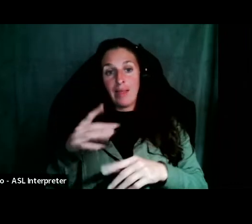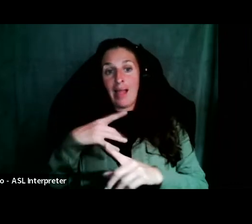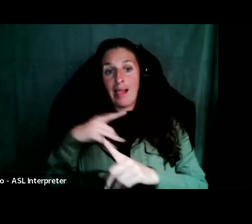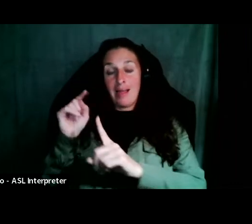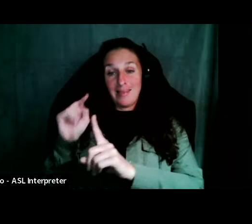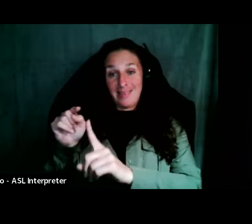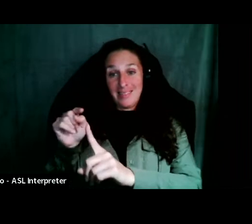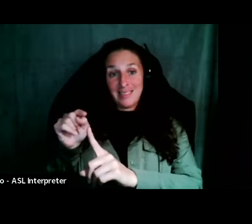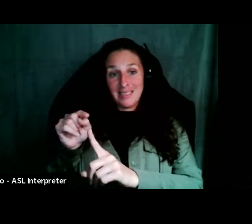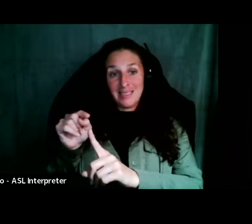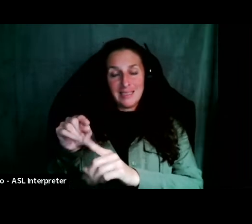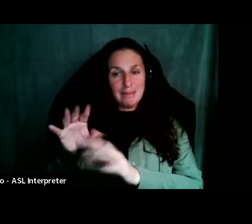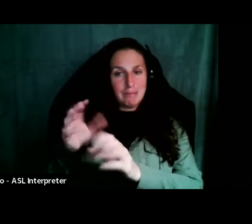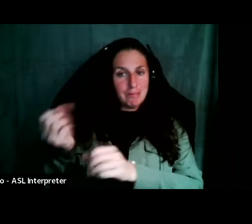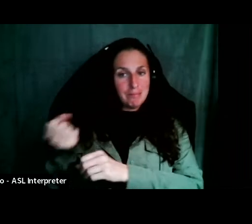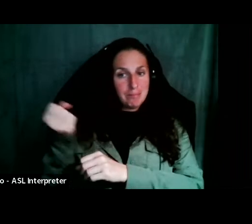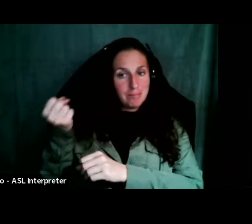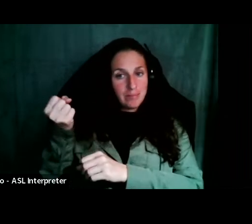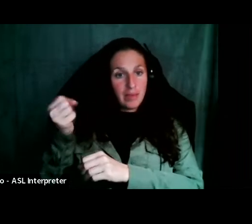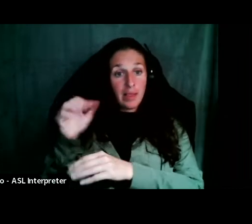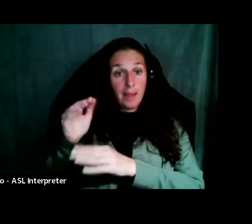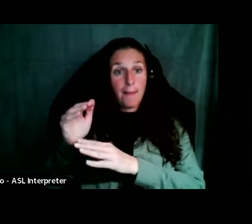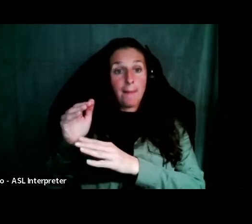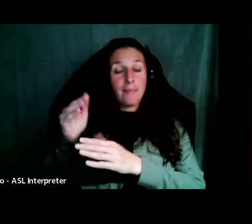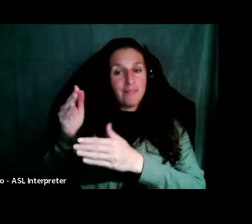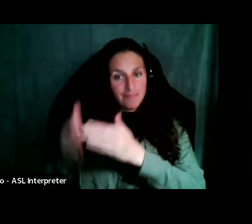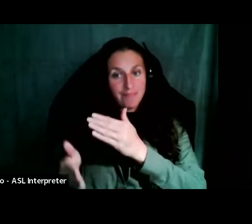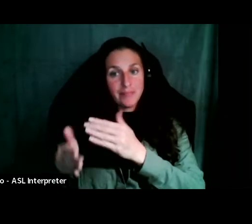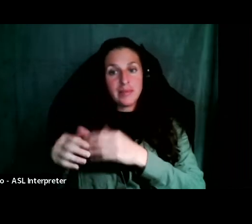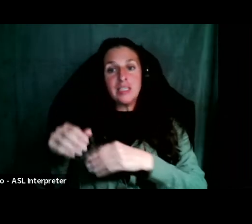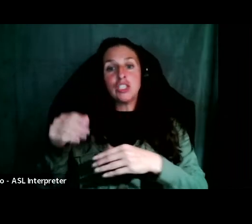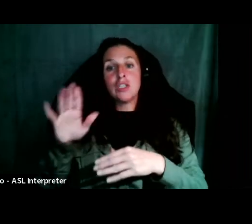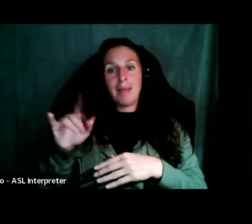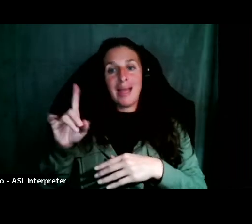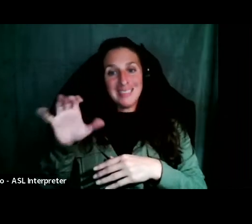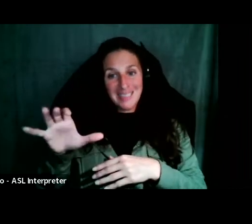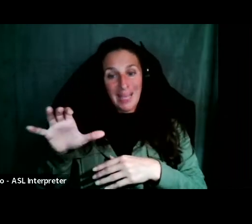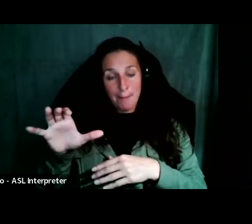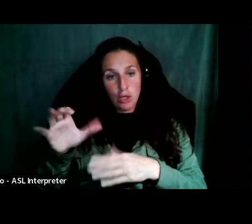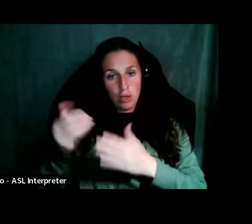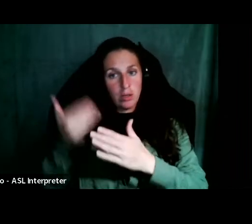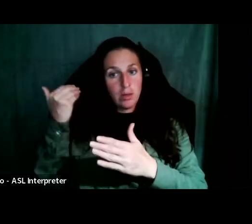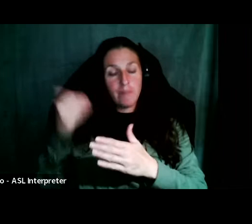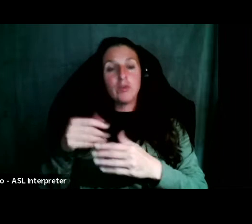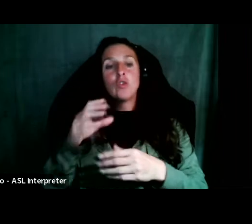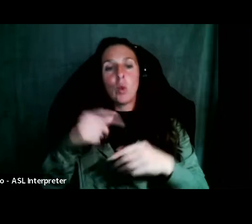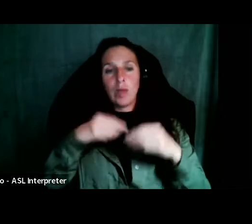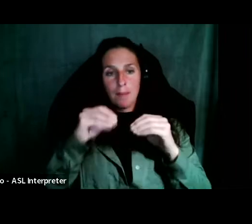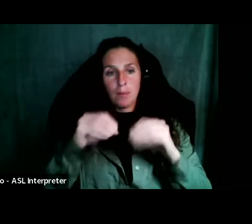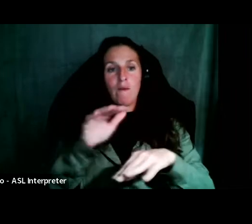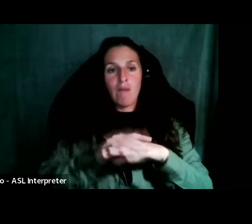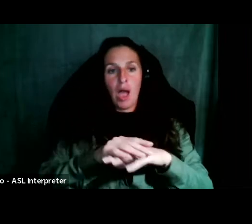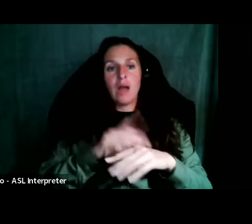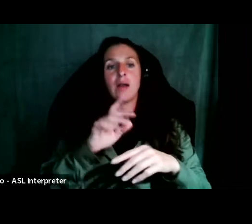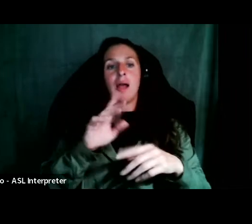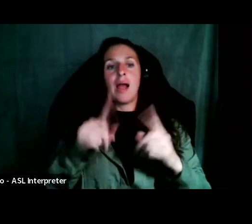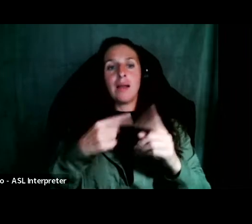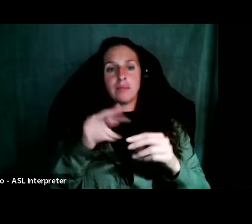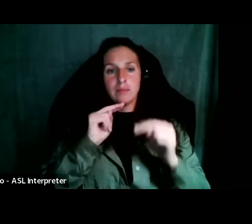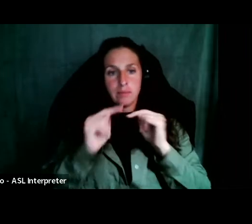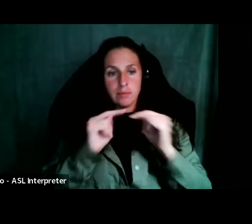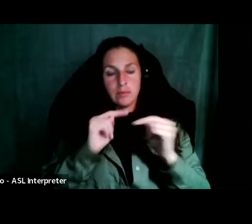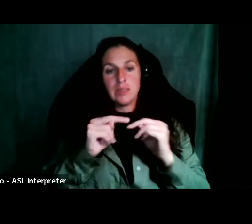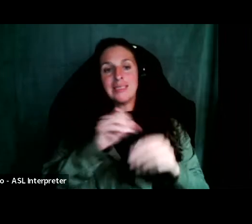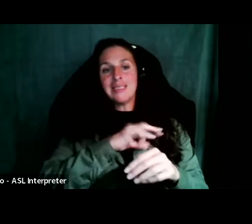metaphor, put to bed by December so that we can move on and start discussing staffing and negotiations come